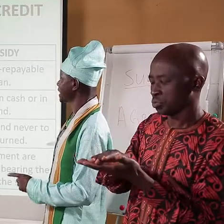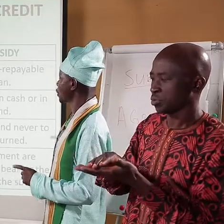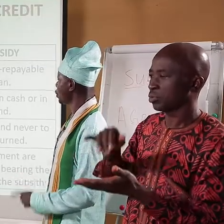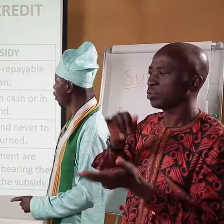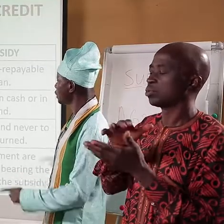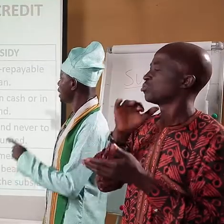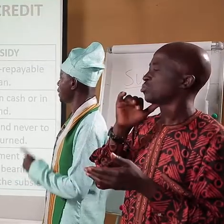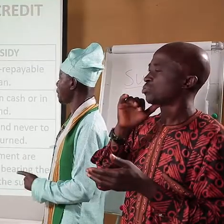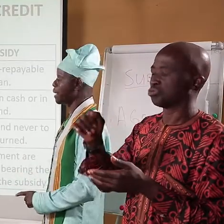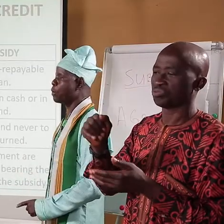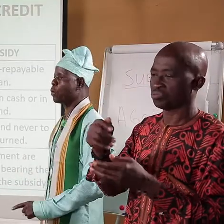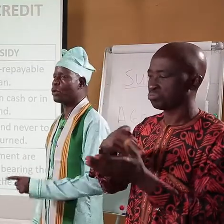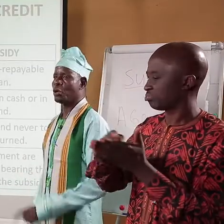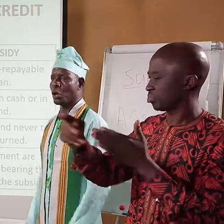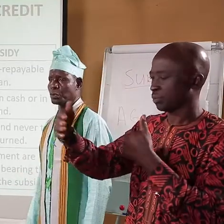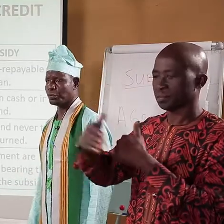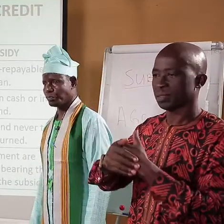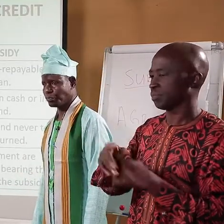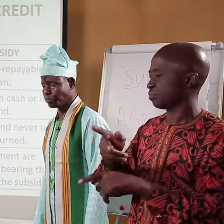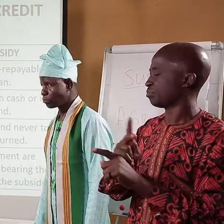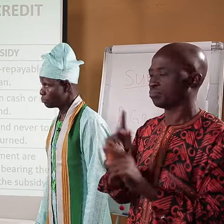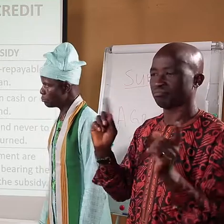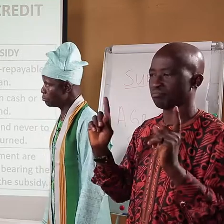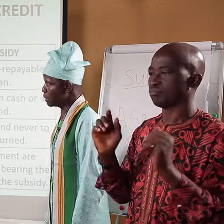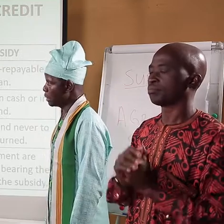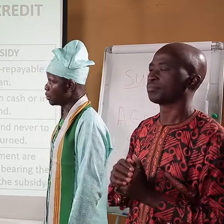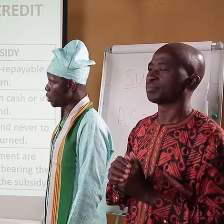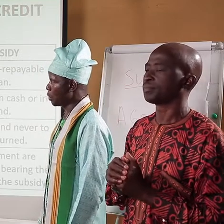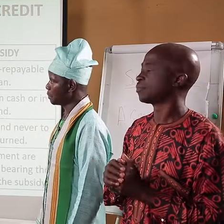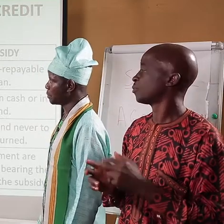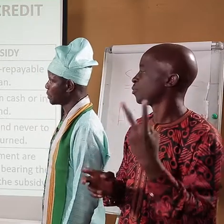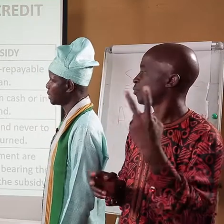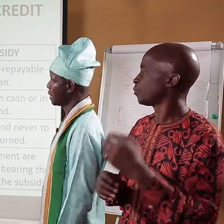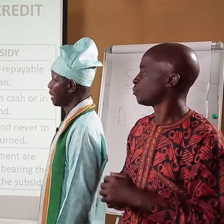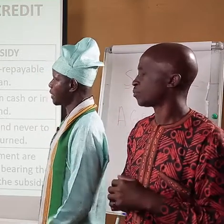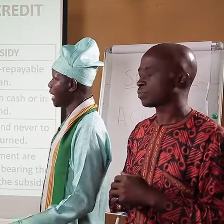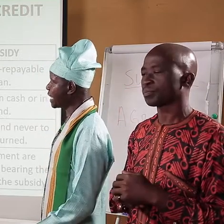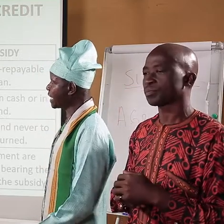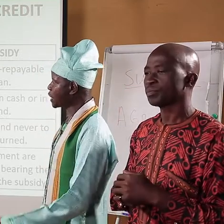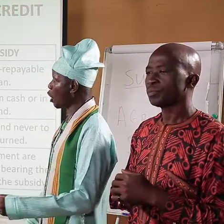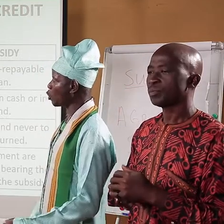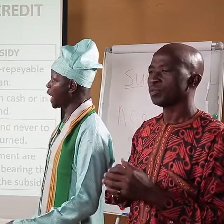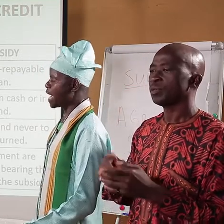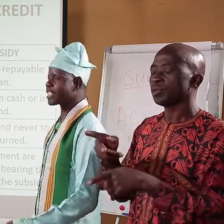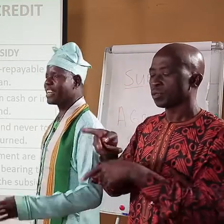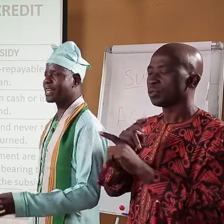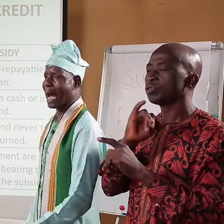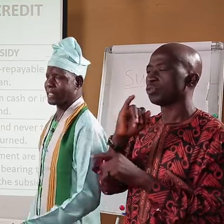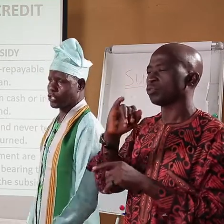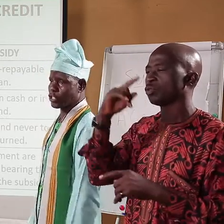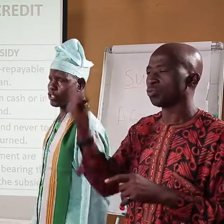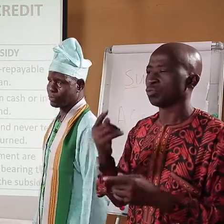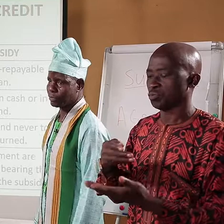it is non-repayable loan. 2, credit is always